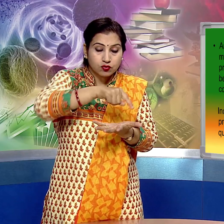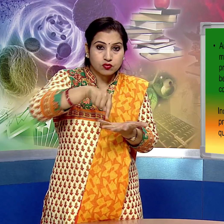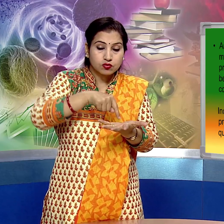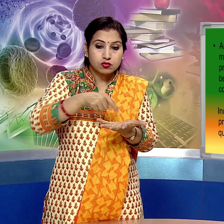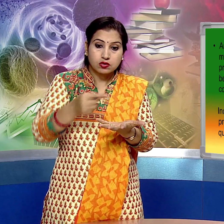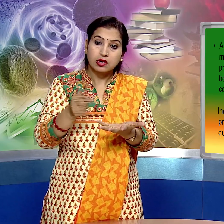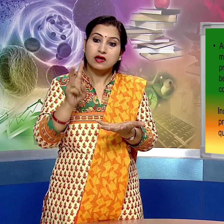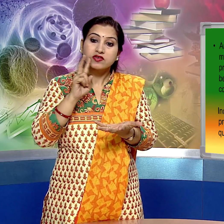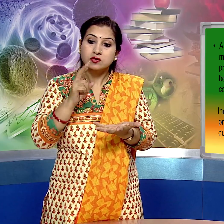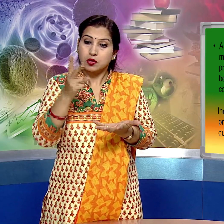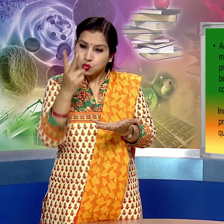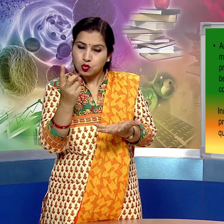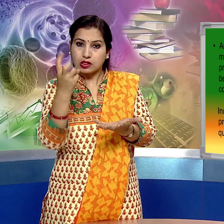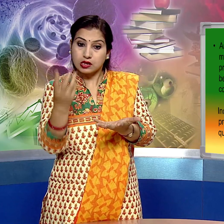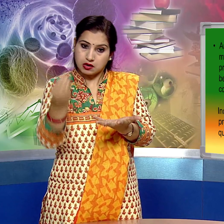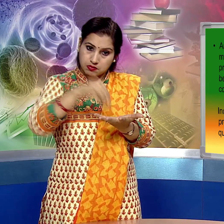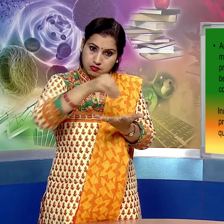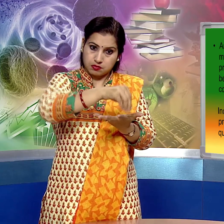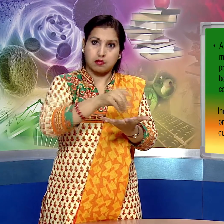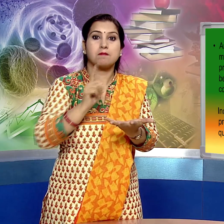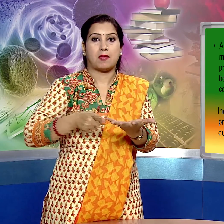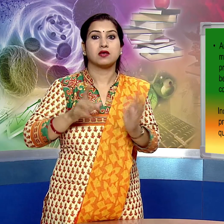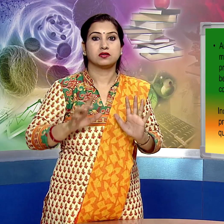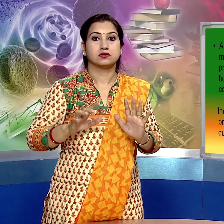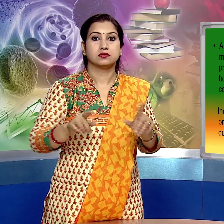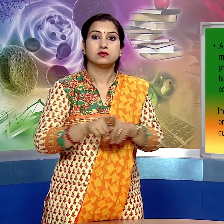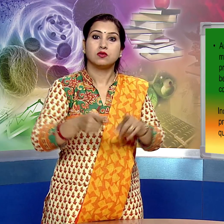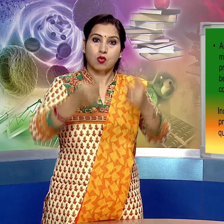quality of proteins and their utilization.